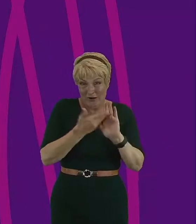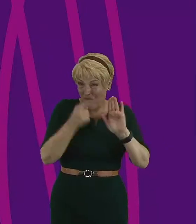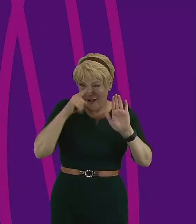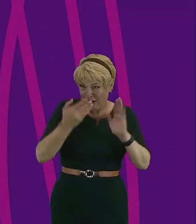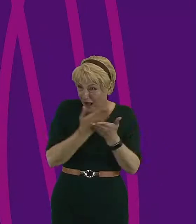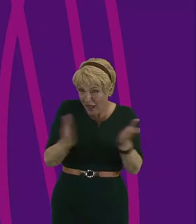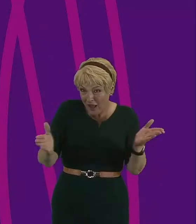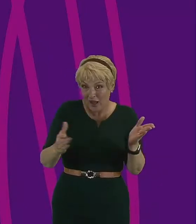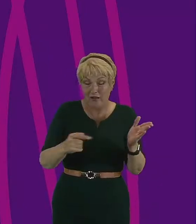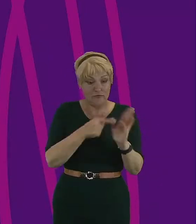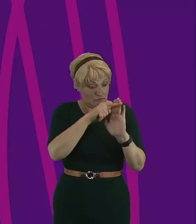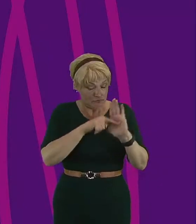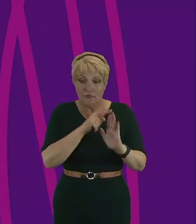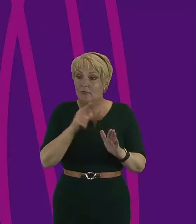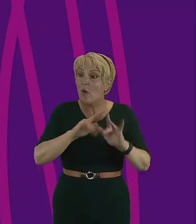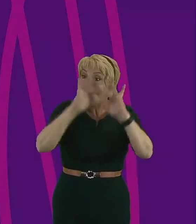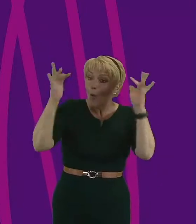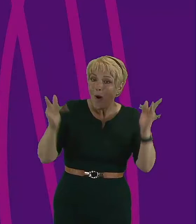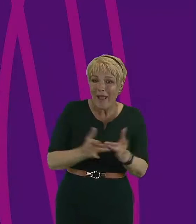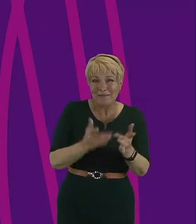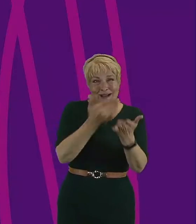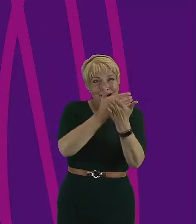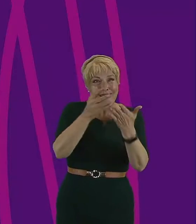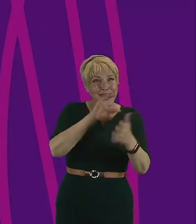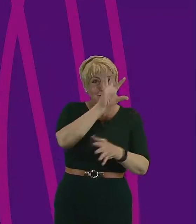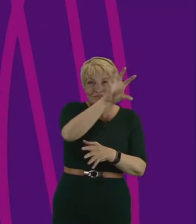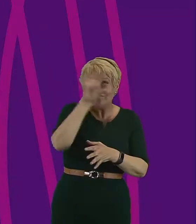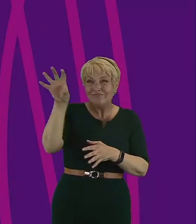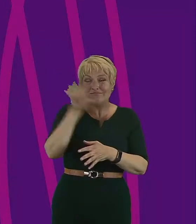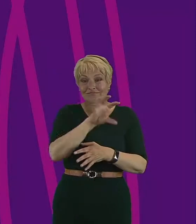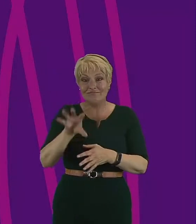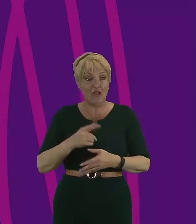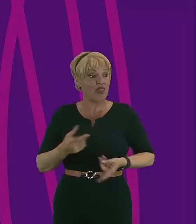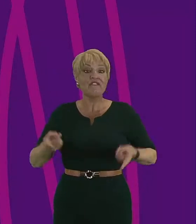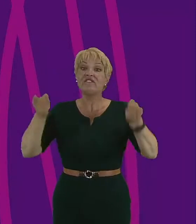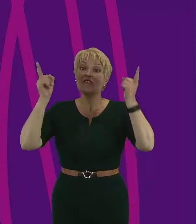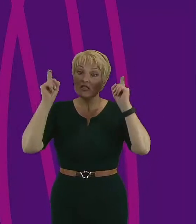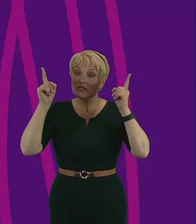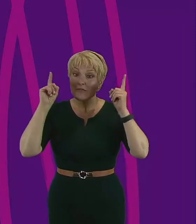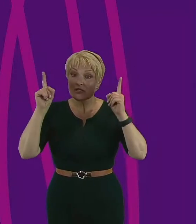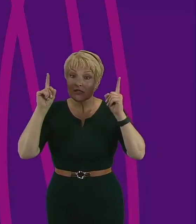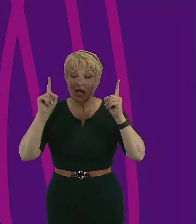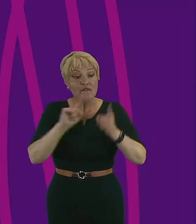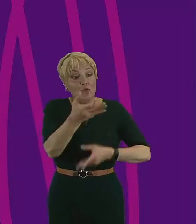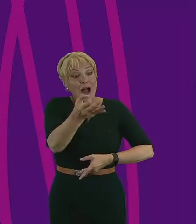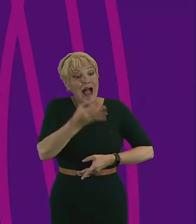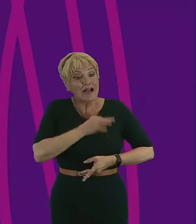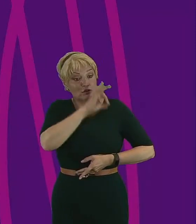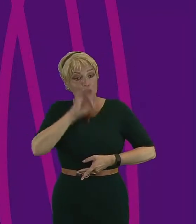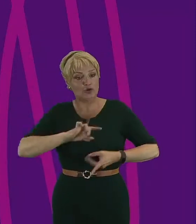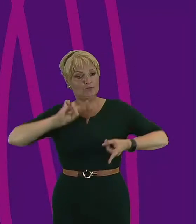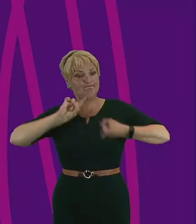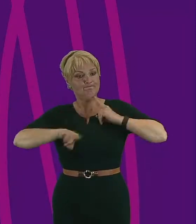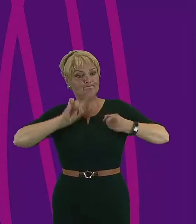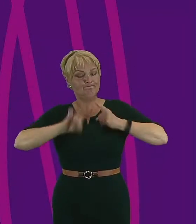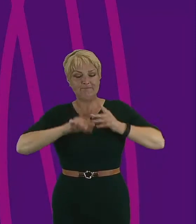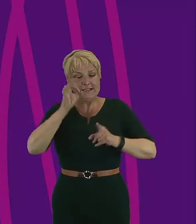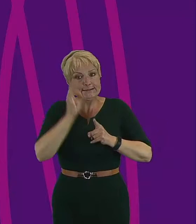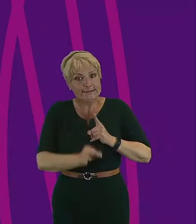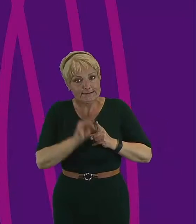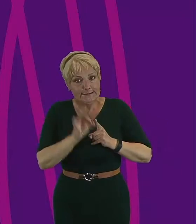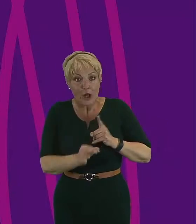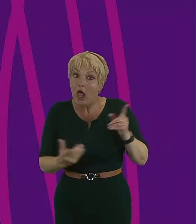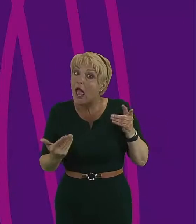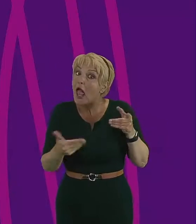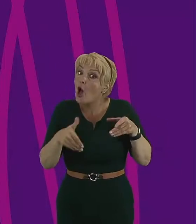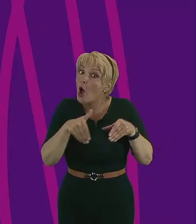The material on the websites is clearly set out. The First Minister answers in detail, including information on the